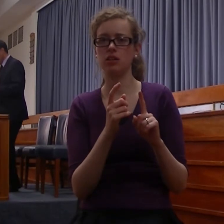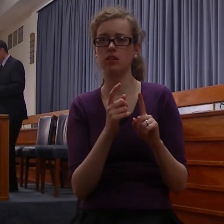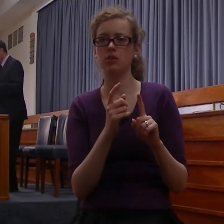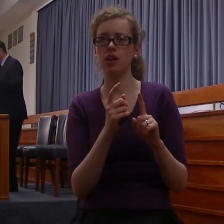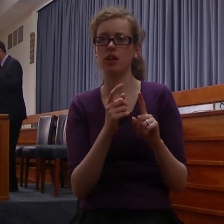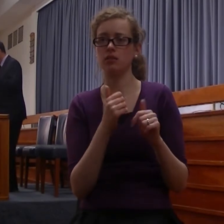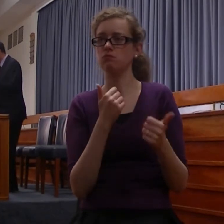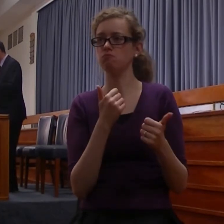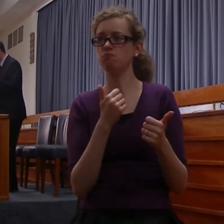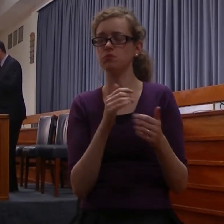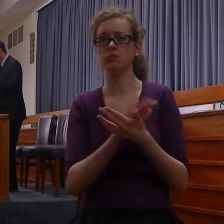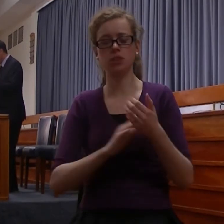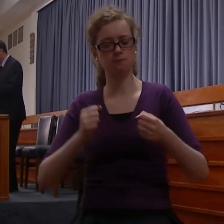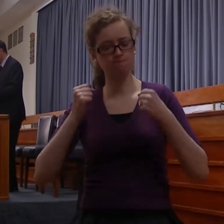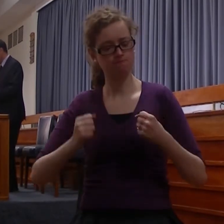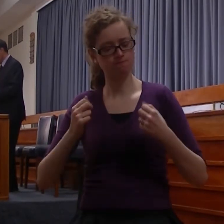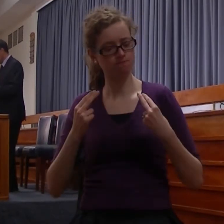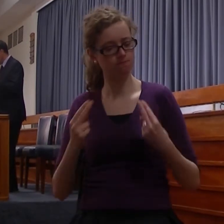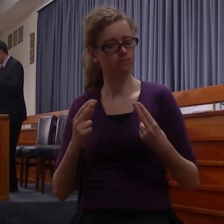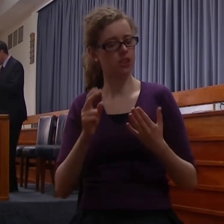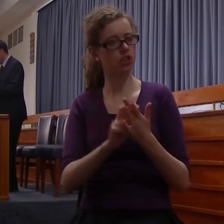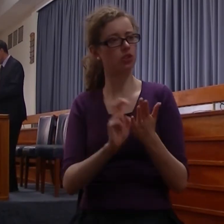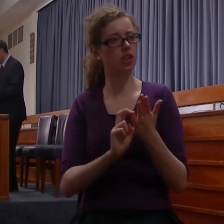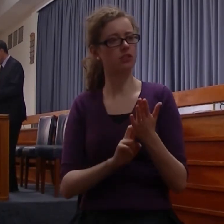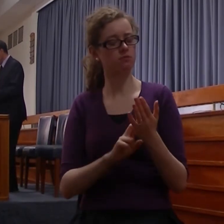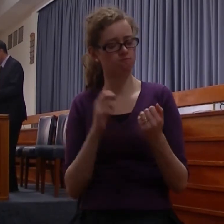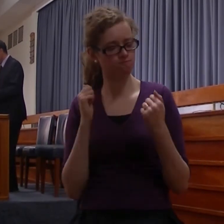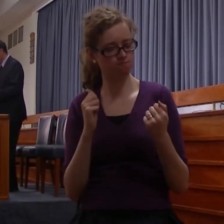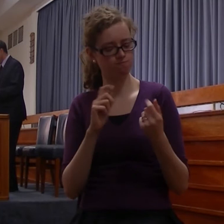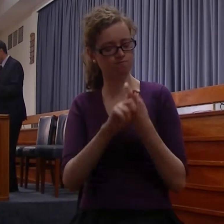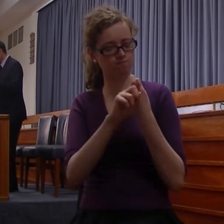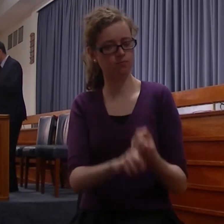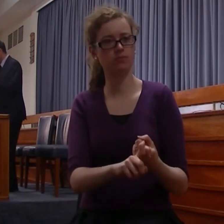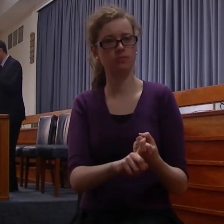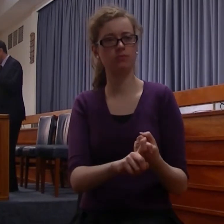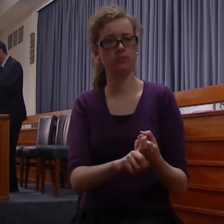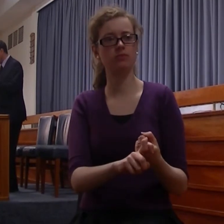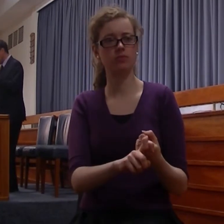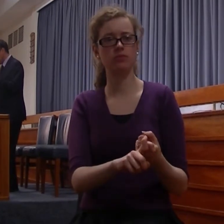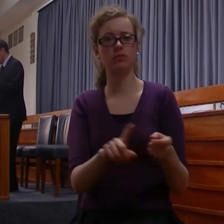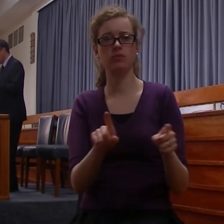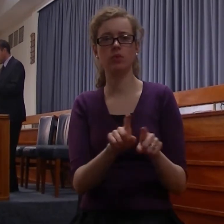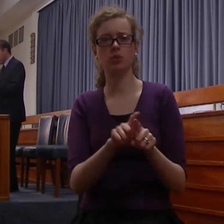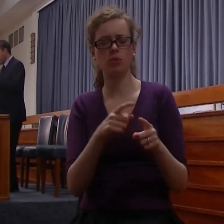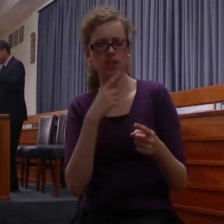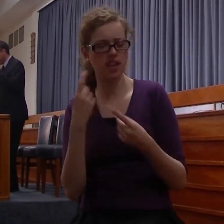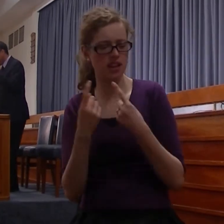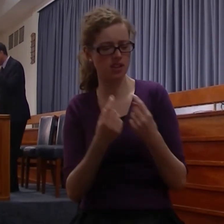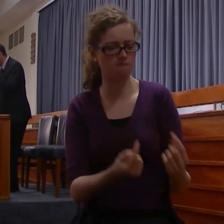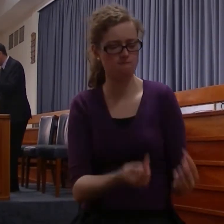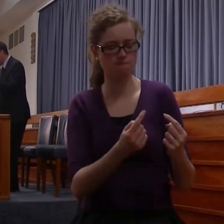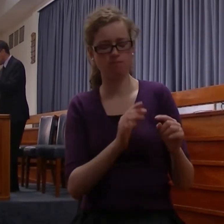they hated liars and false teachers. And they stood for great